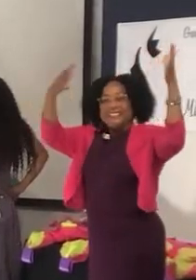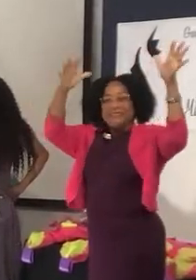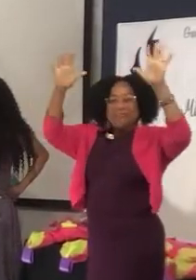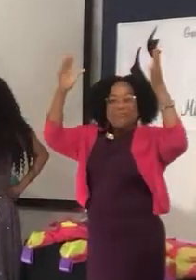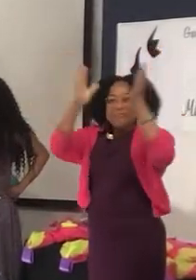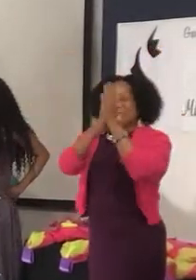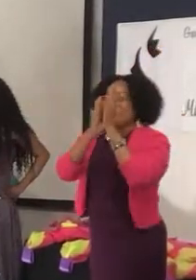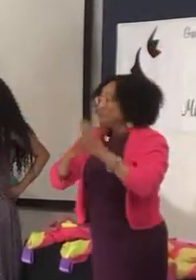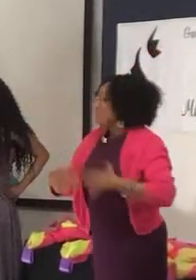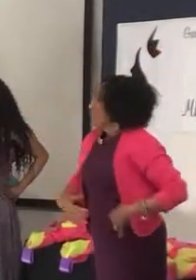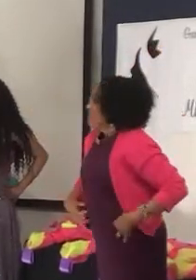hello.